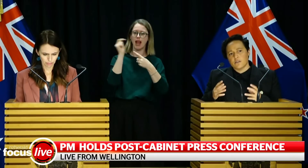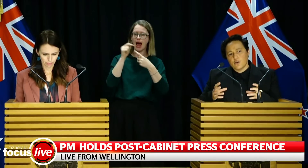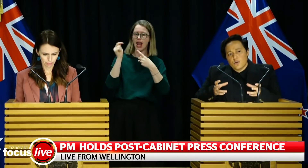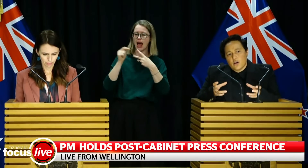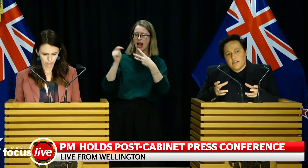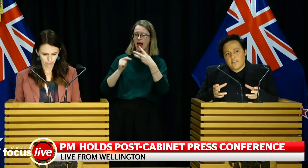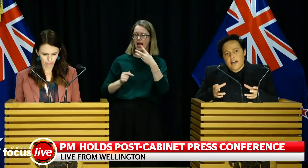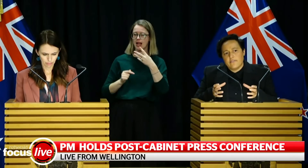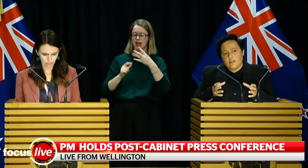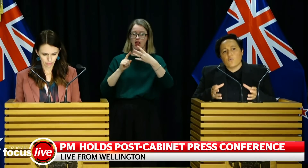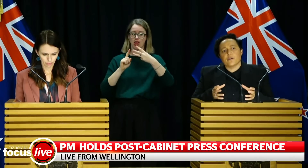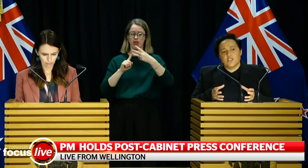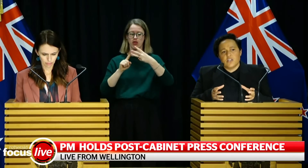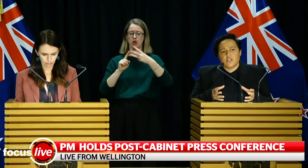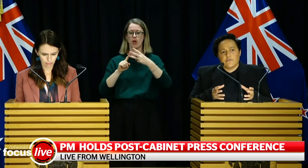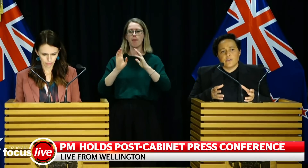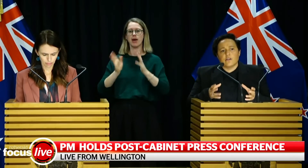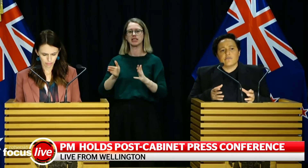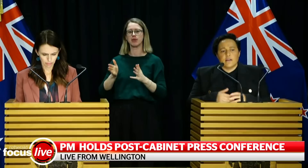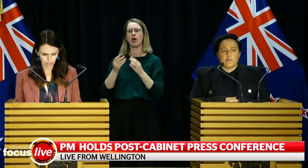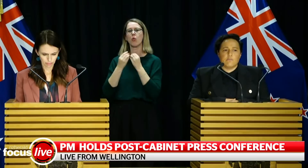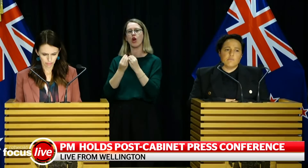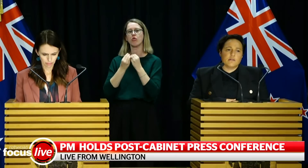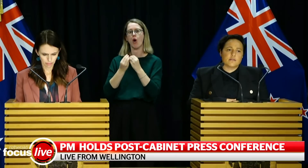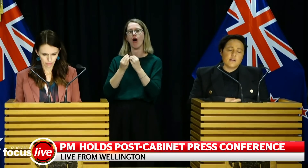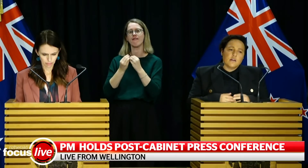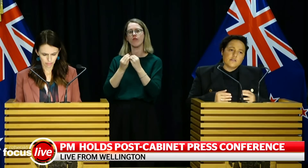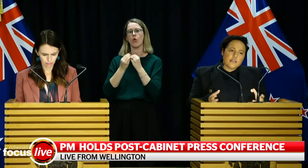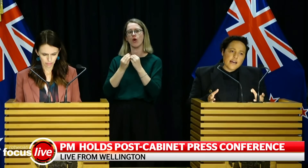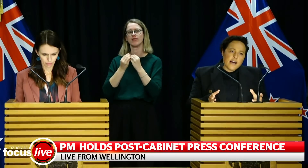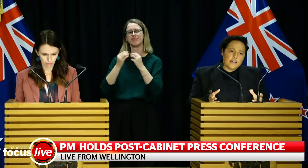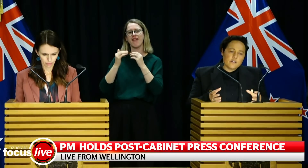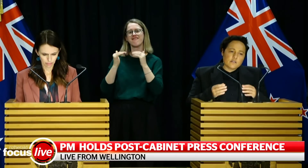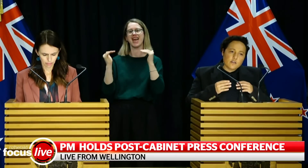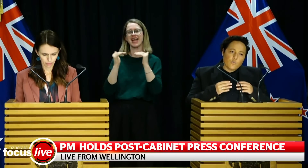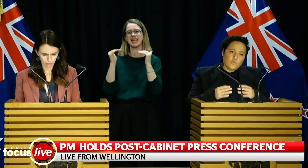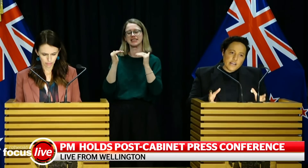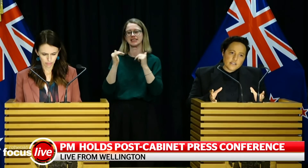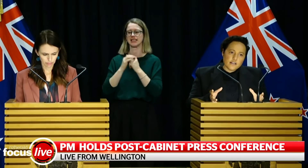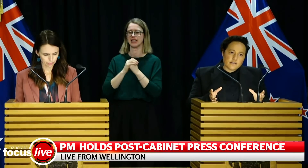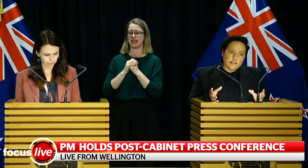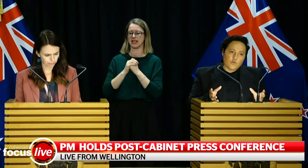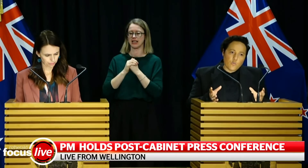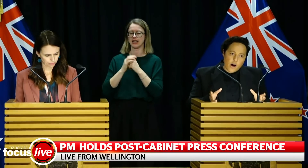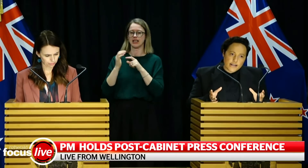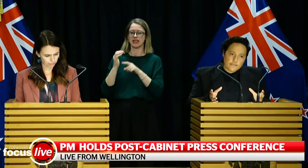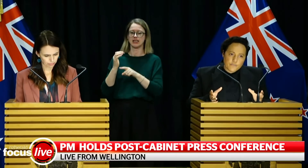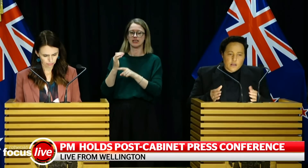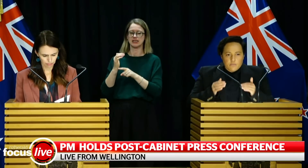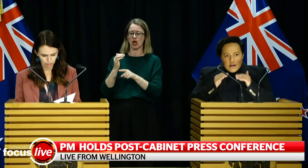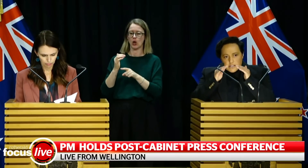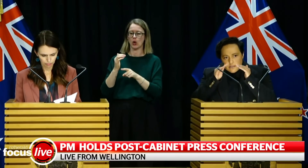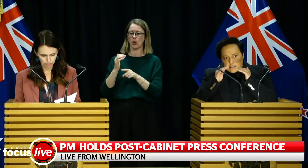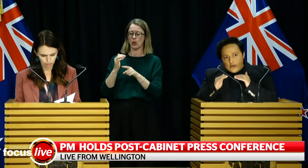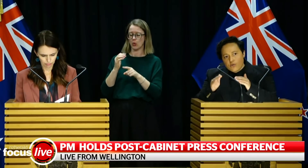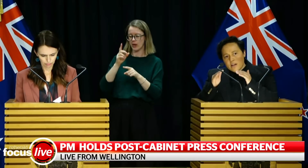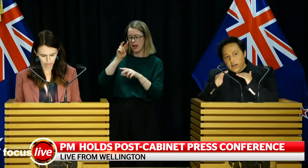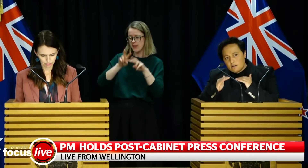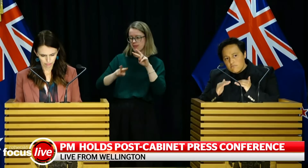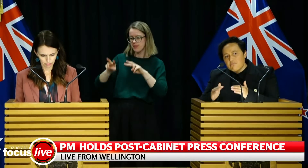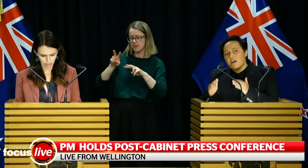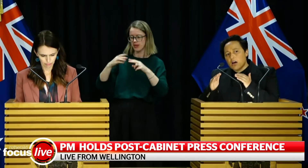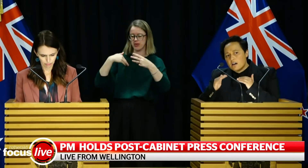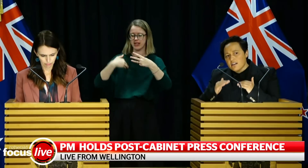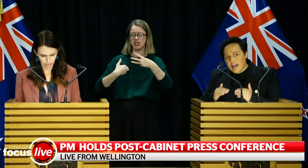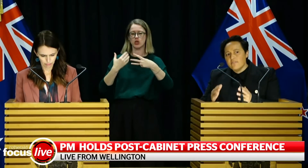This is the third kind of caveat or protection for those family members. So the net is a little wider, but there's